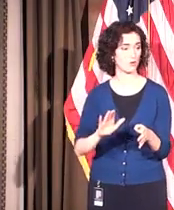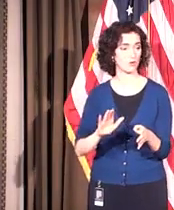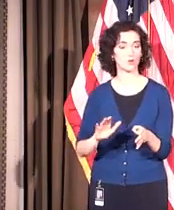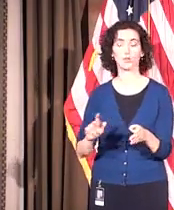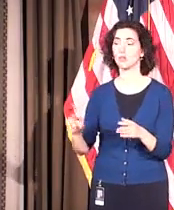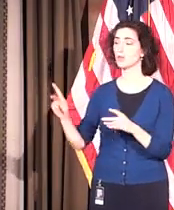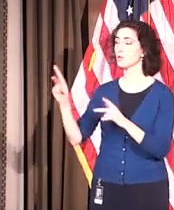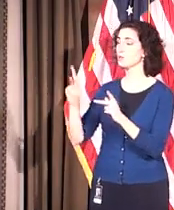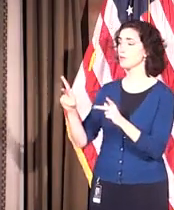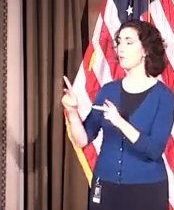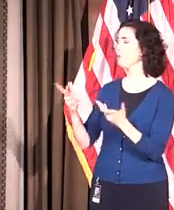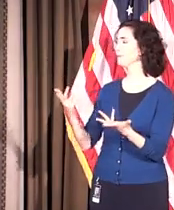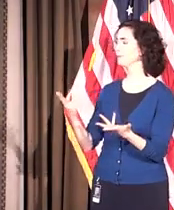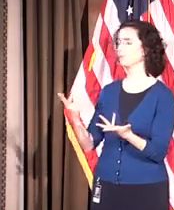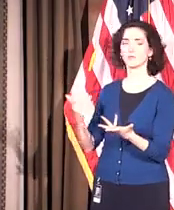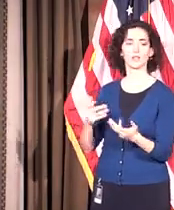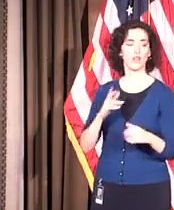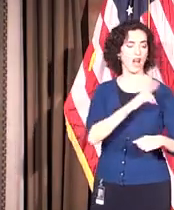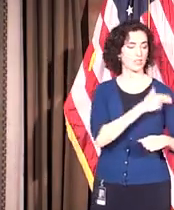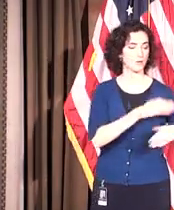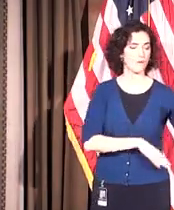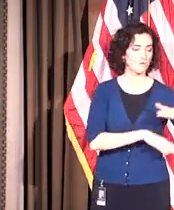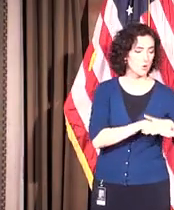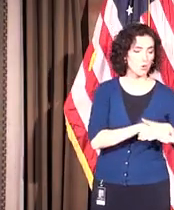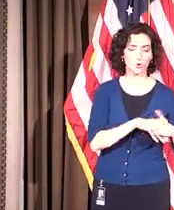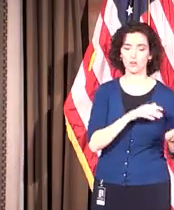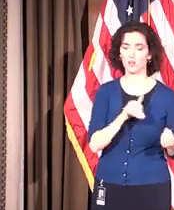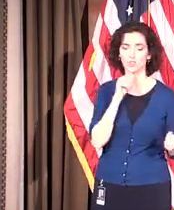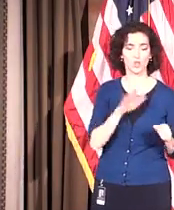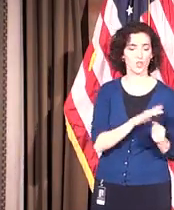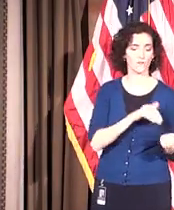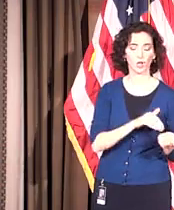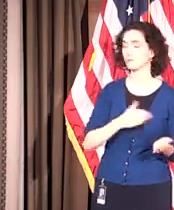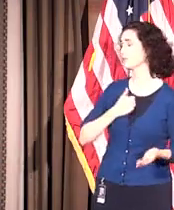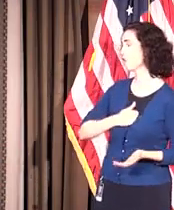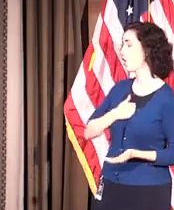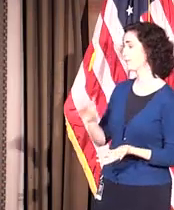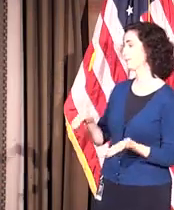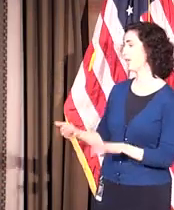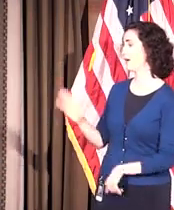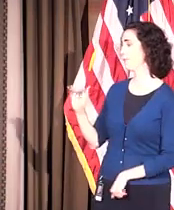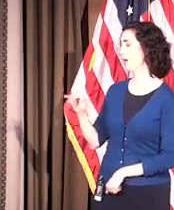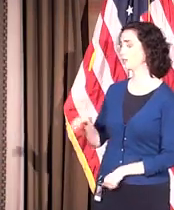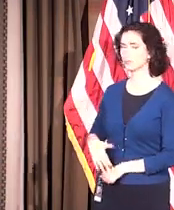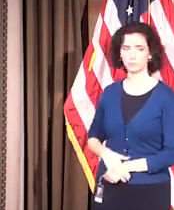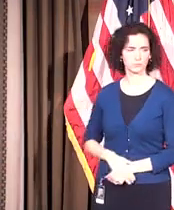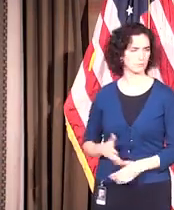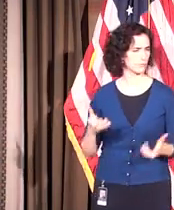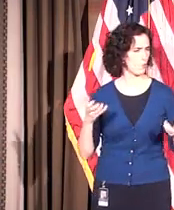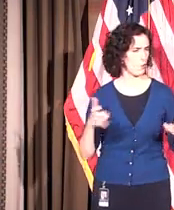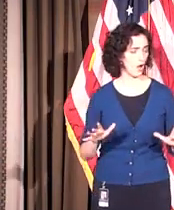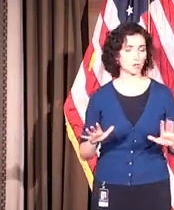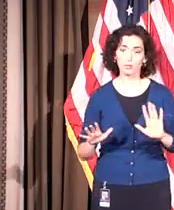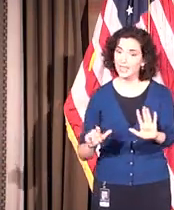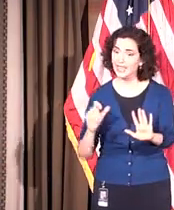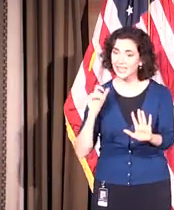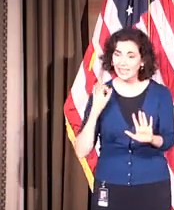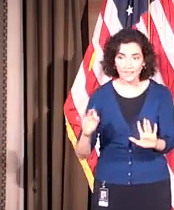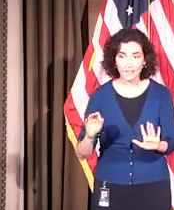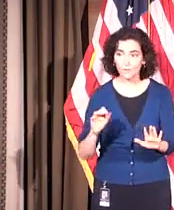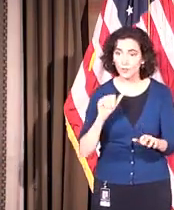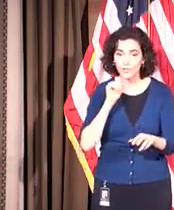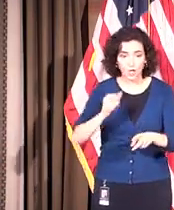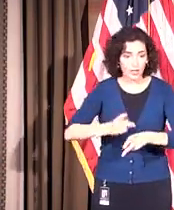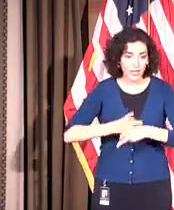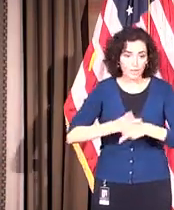a suitable hospital bed and medical staff to take care of them. And that is possible if we don't get on top